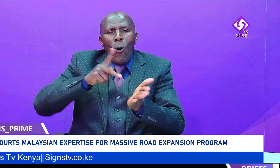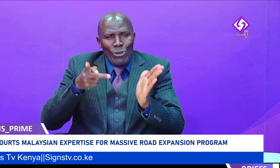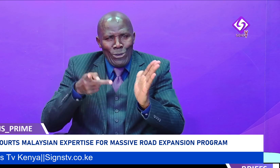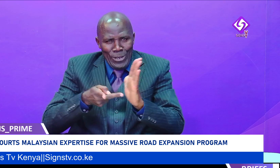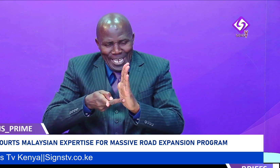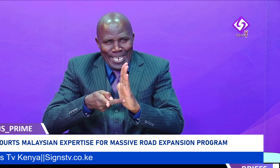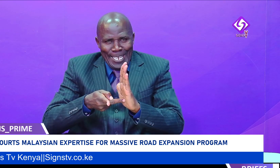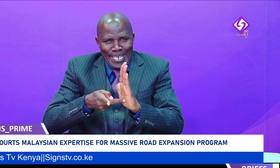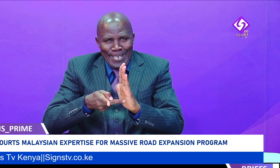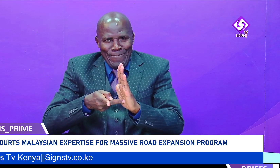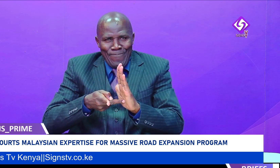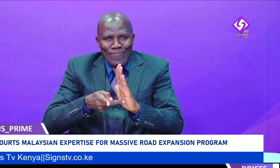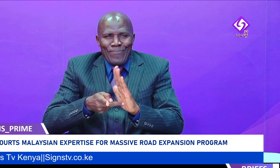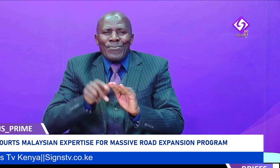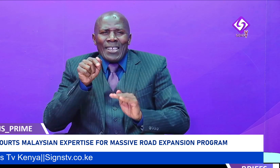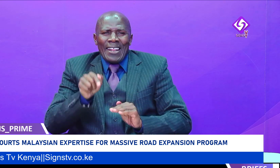projects.